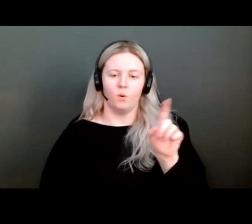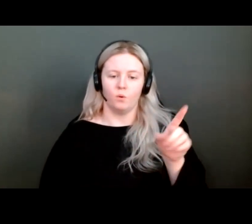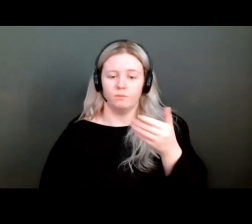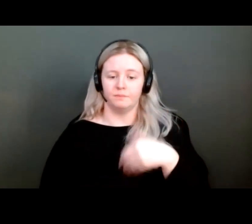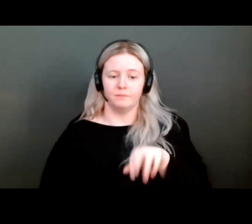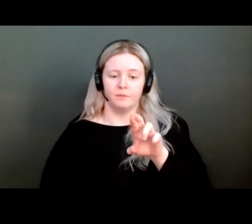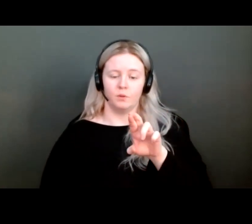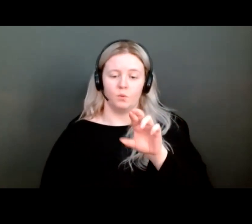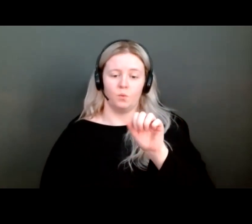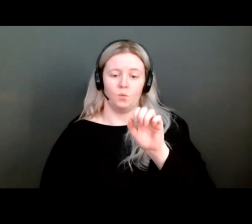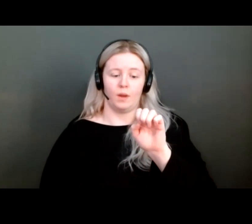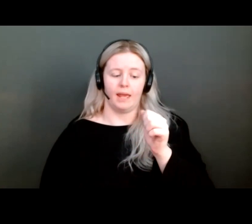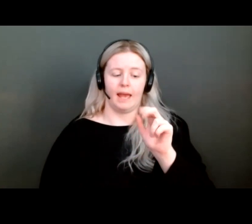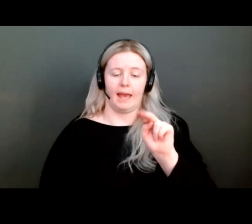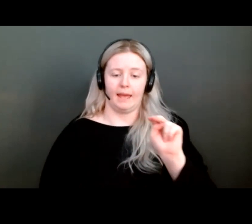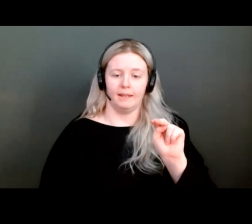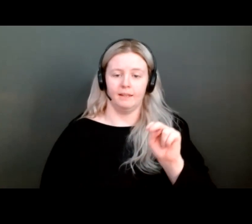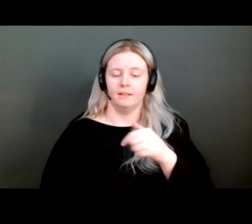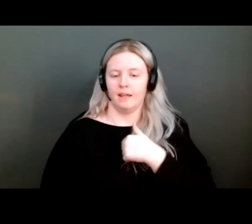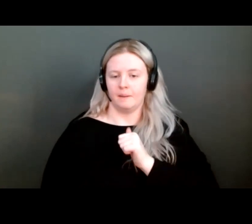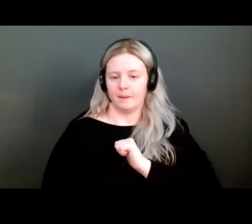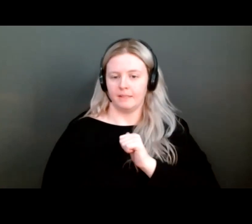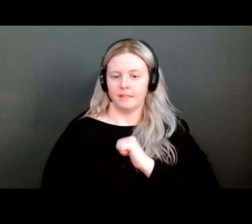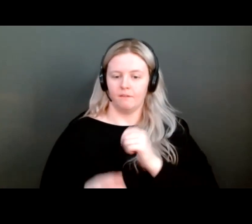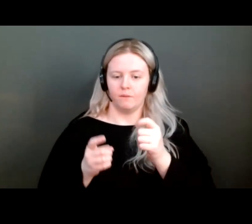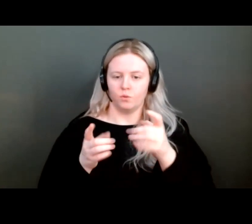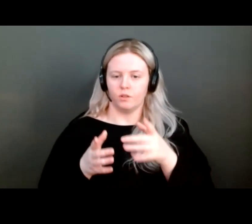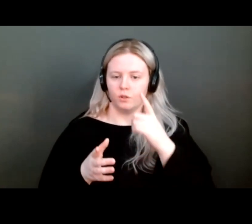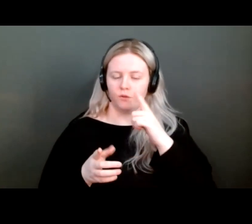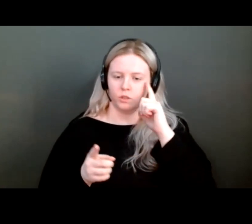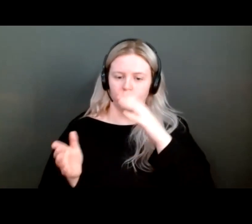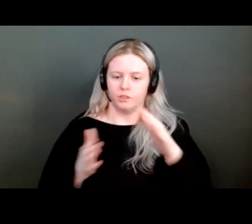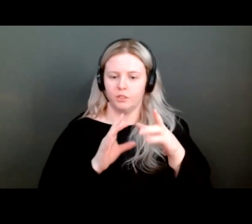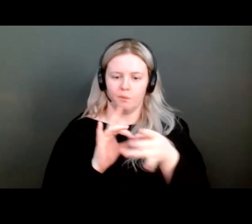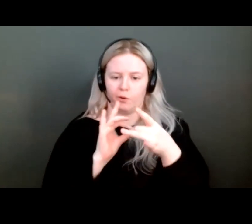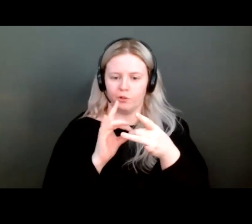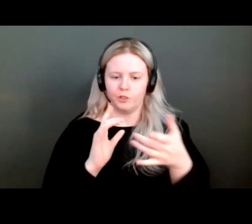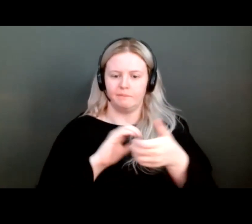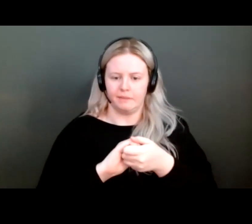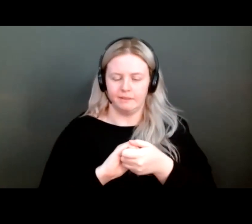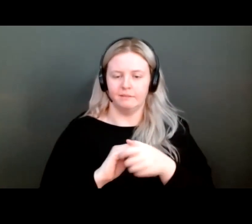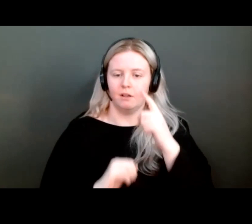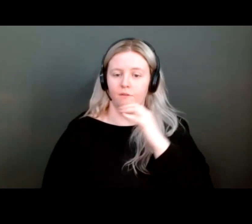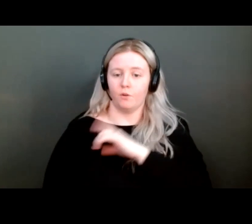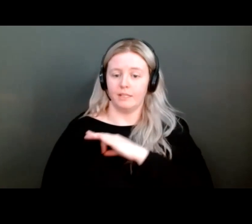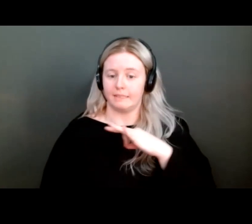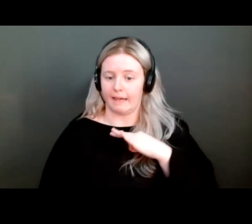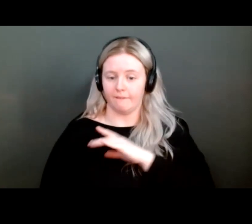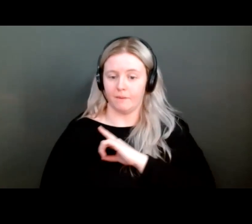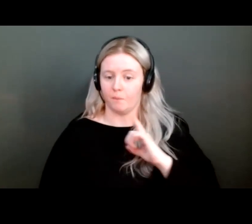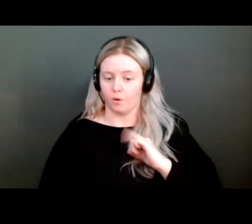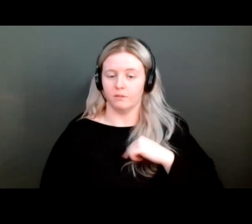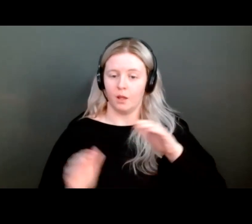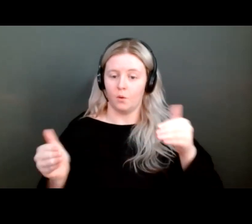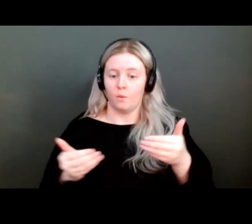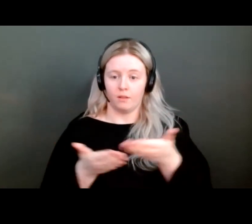Raeann Rideout, and I'm the Director of Strategic Partnerships. On behalf of the board and staff, it is my distinct pleasure to welcome you